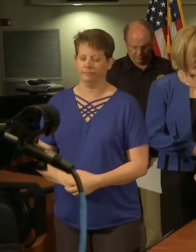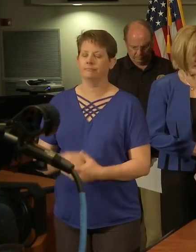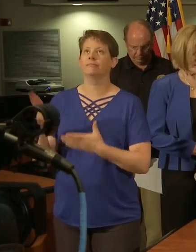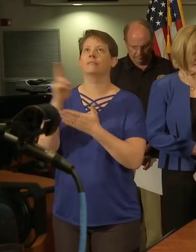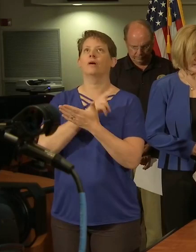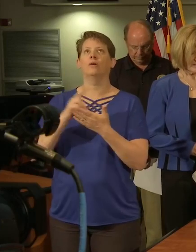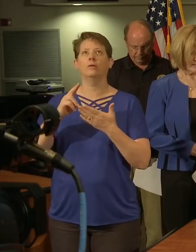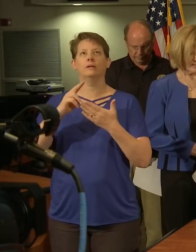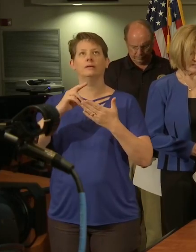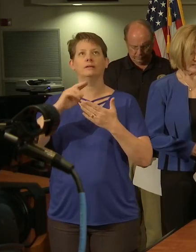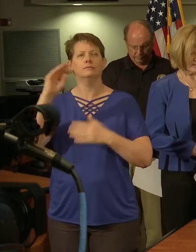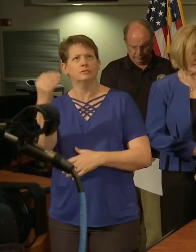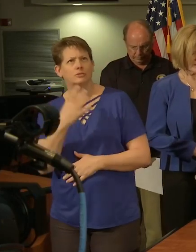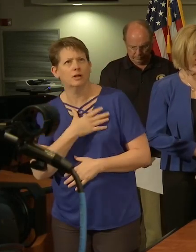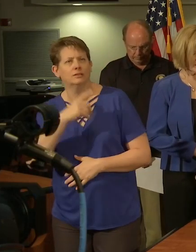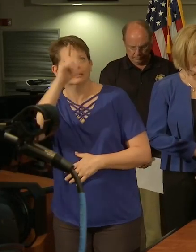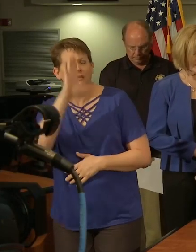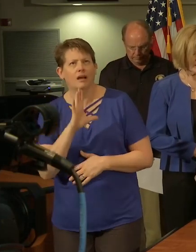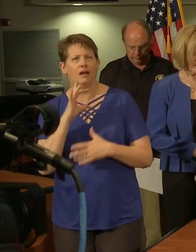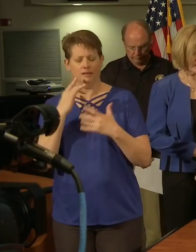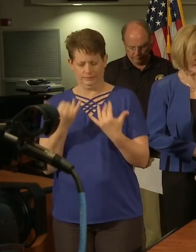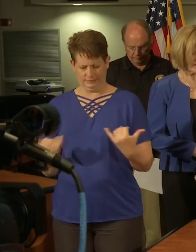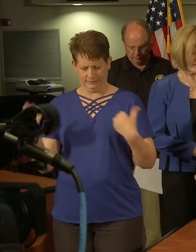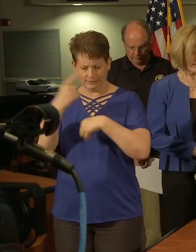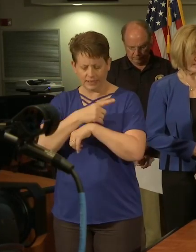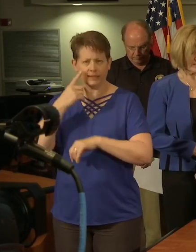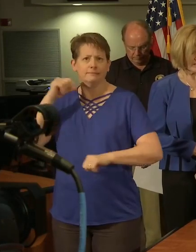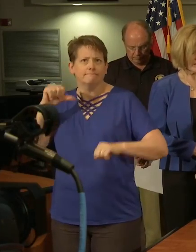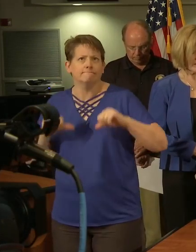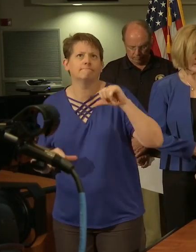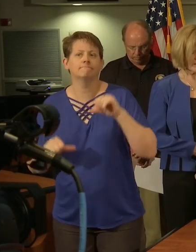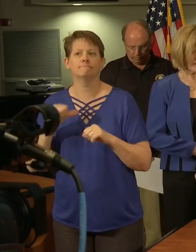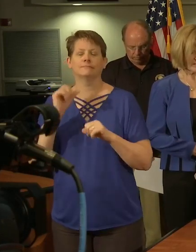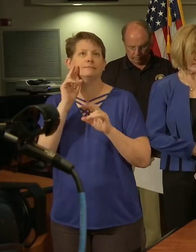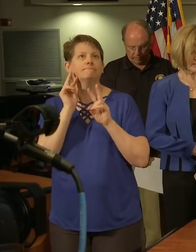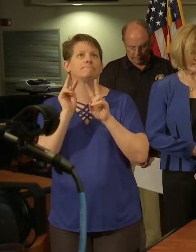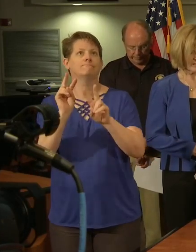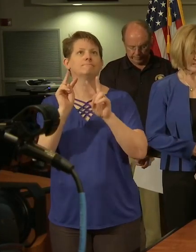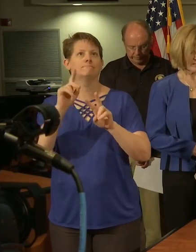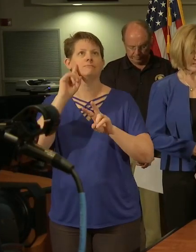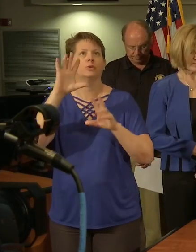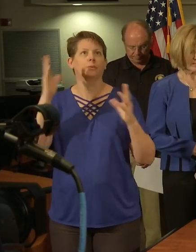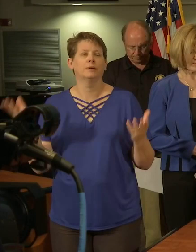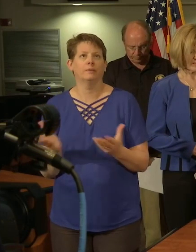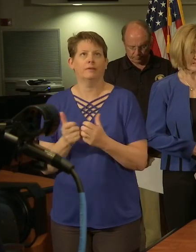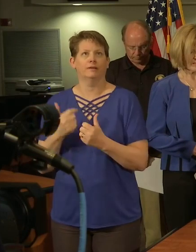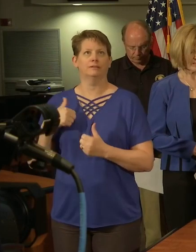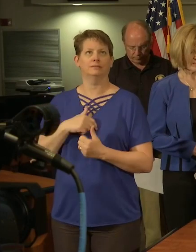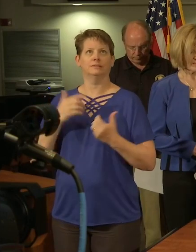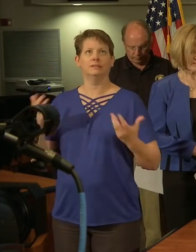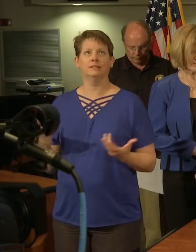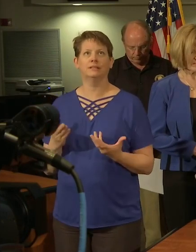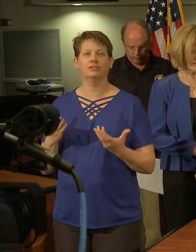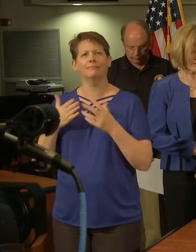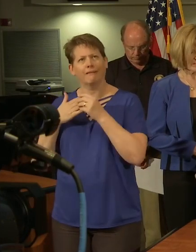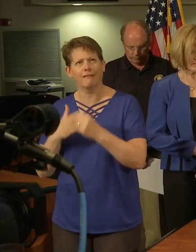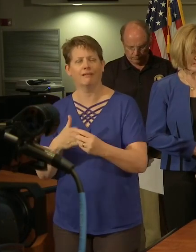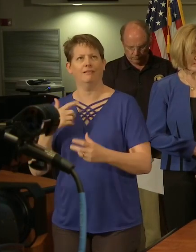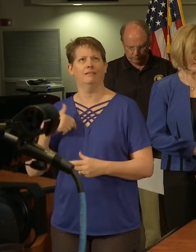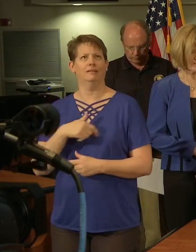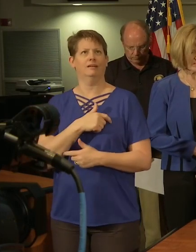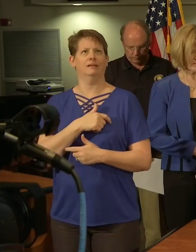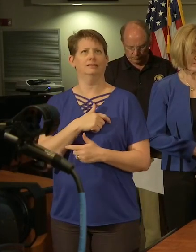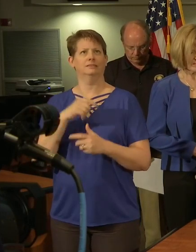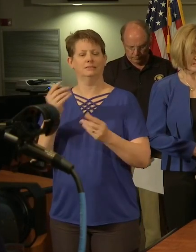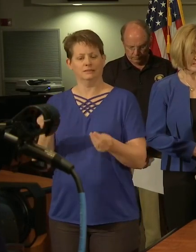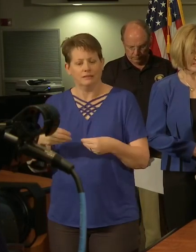Holy and gracious God, in these days of uncertainty, we long for your never-failing presence to be with us and to guide us.